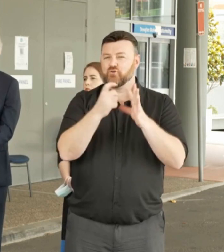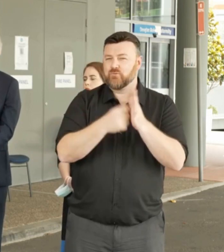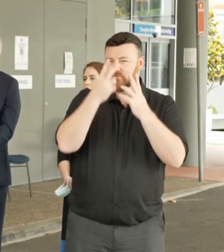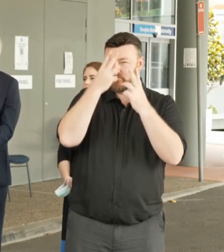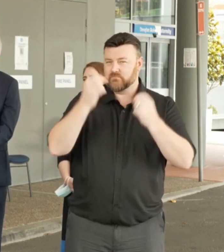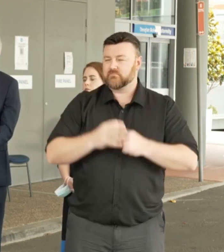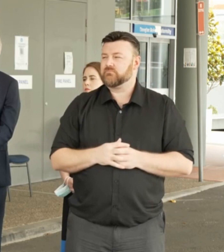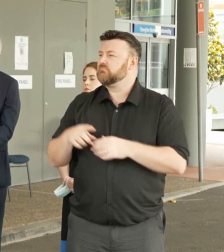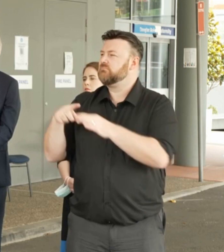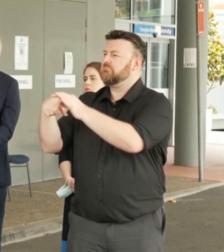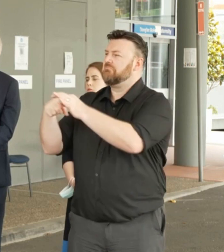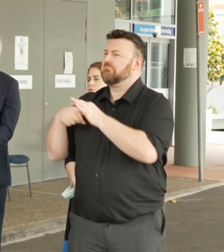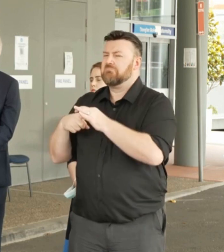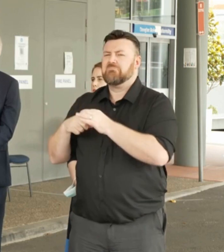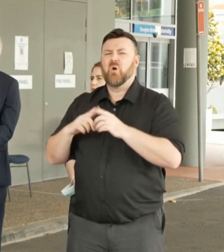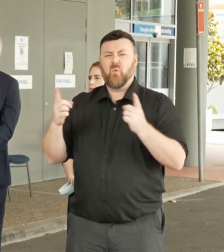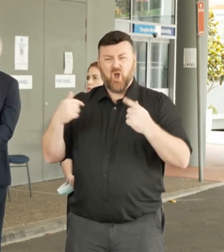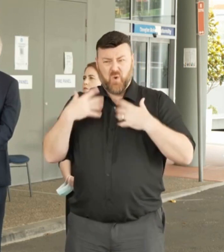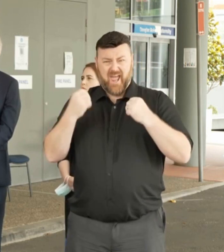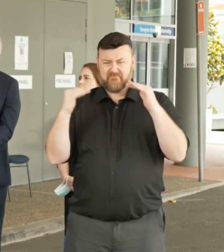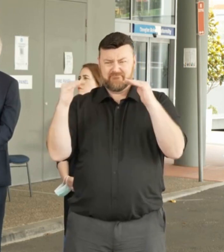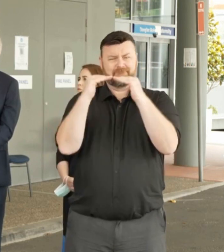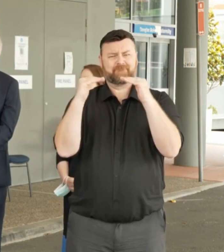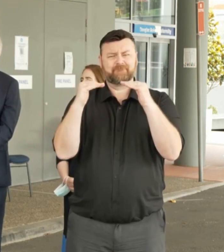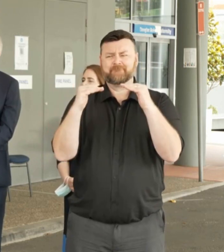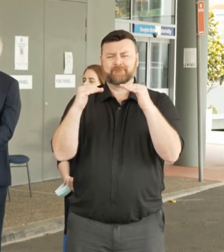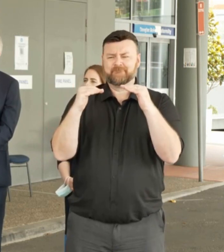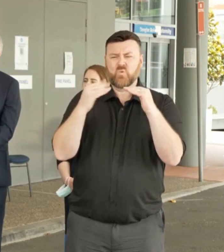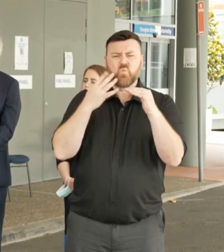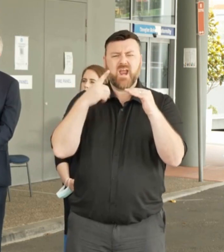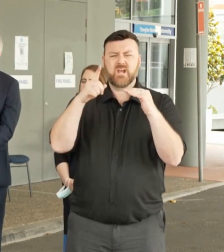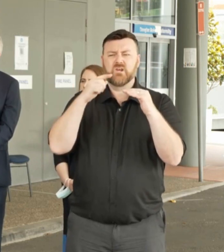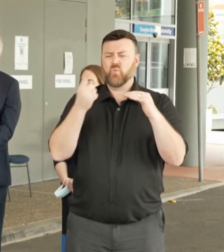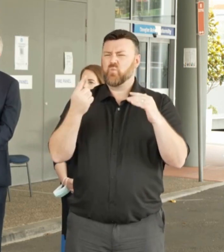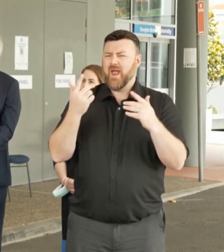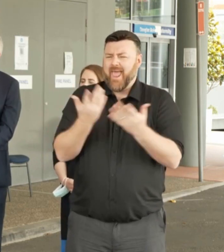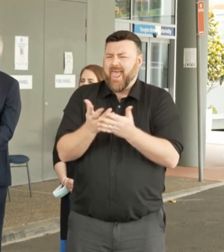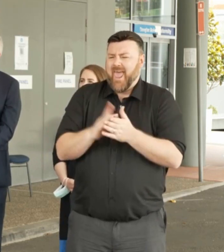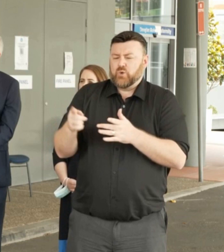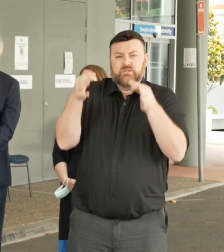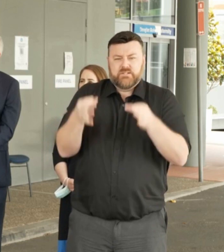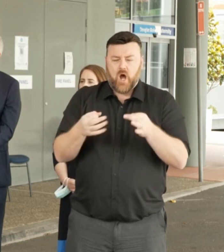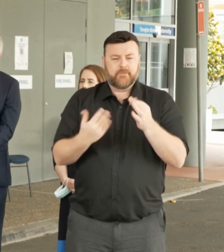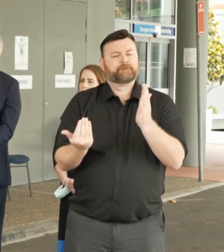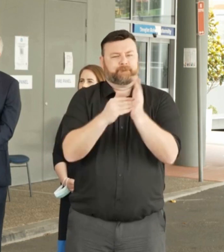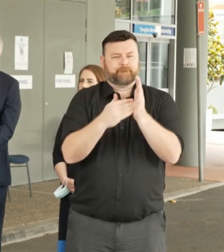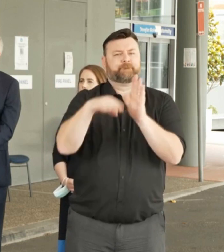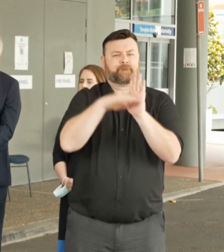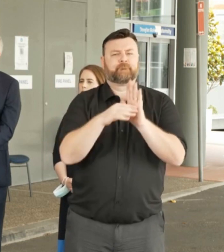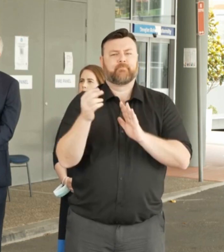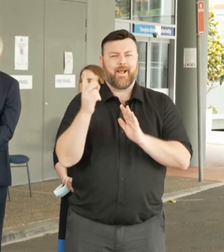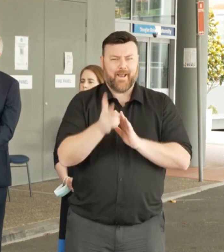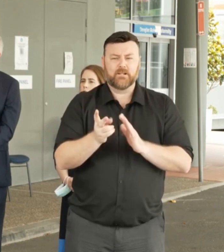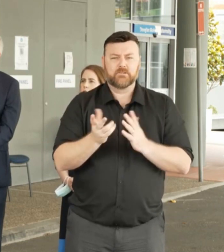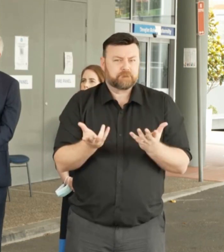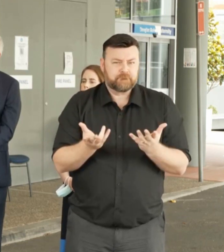threshold for reintroducing restrictions? No one wants them. Yeah. What would it take for you to put more mandatory restrictions back on? Well, we'll